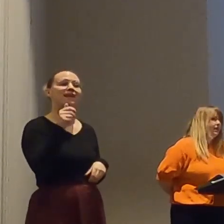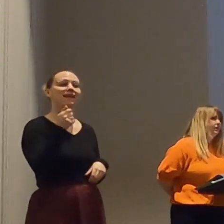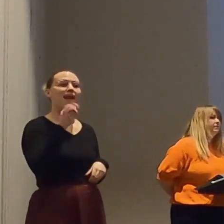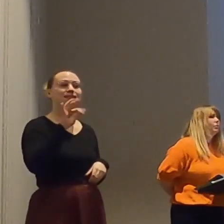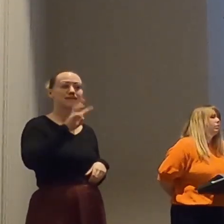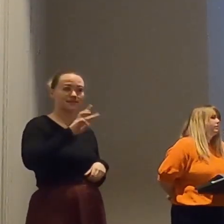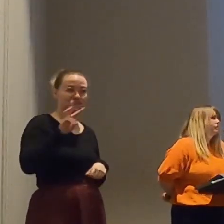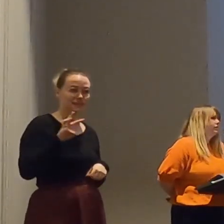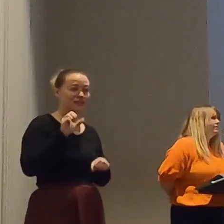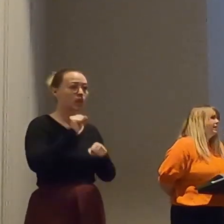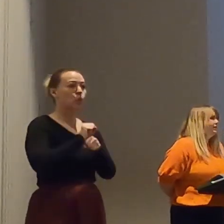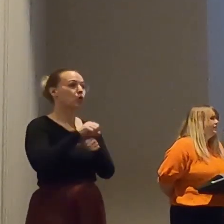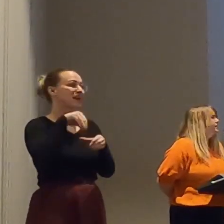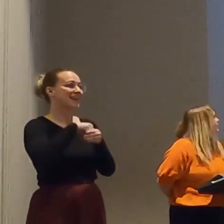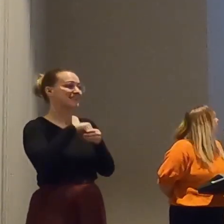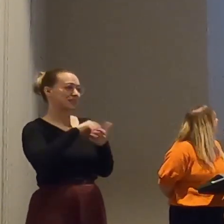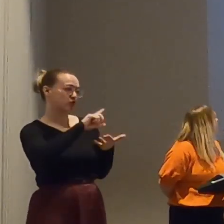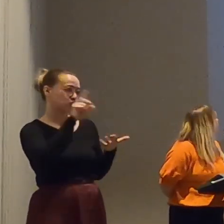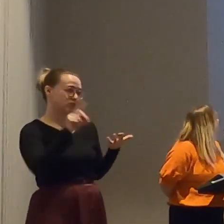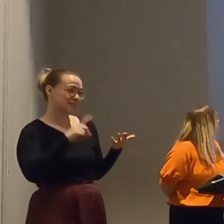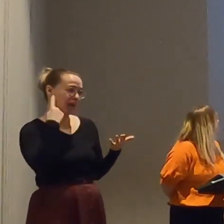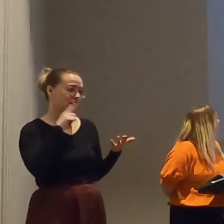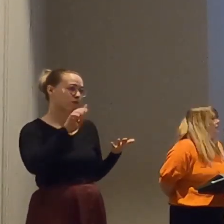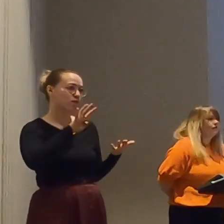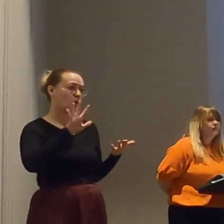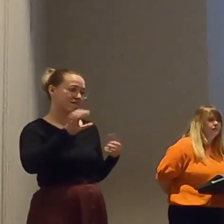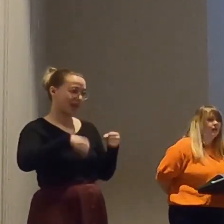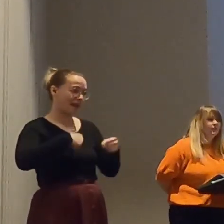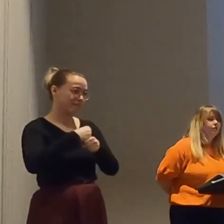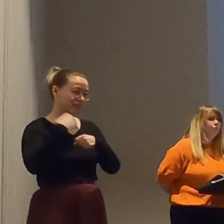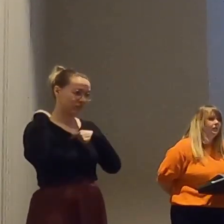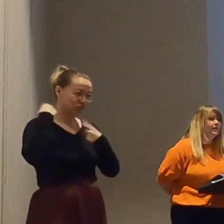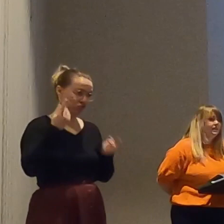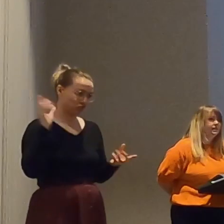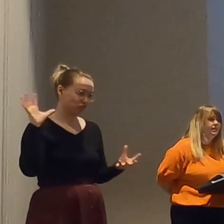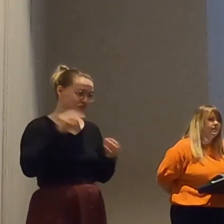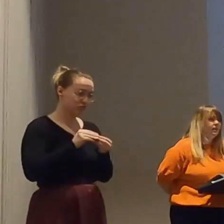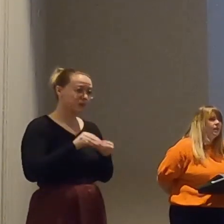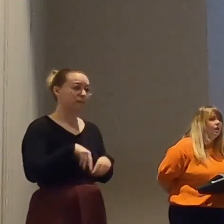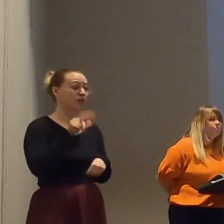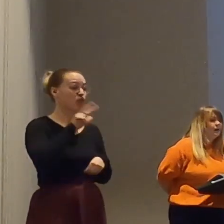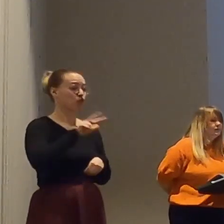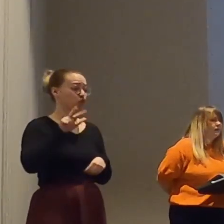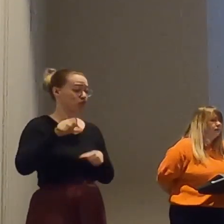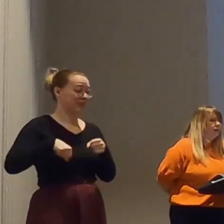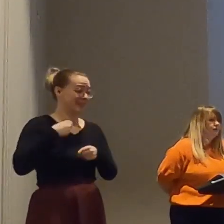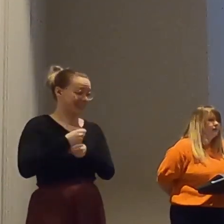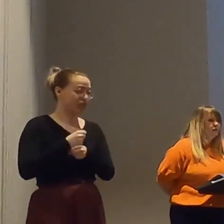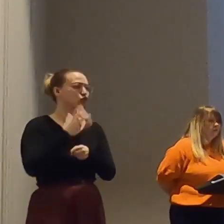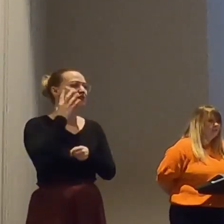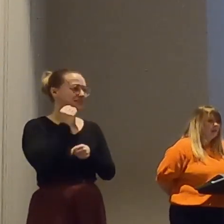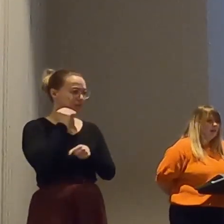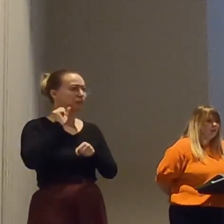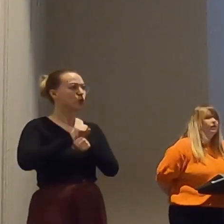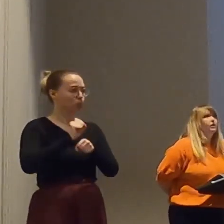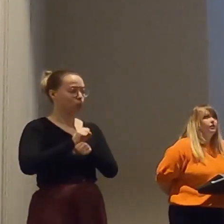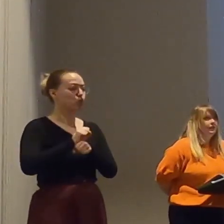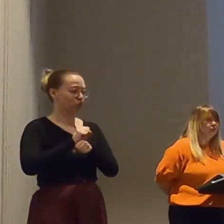interior designer for over 45 years, and 33 of those she worked as the president of